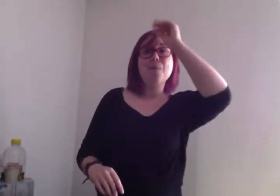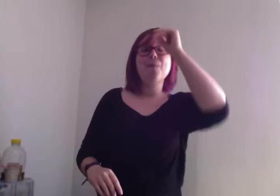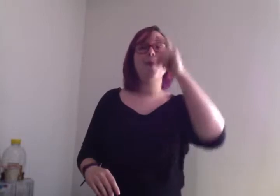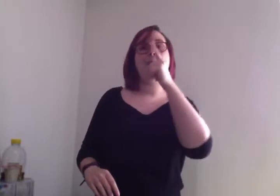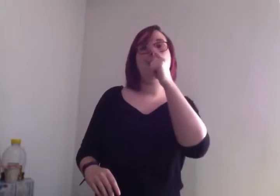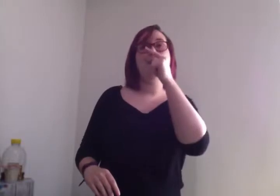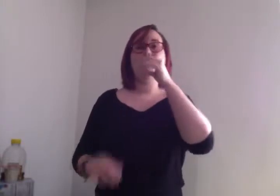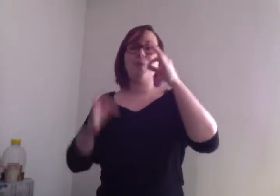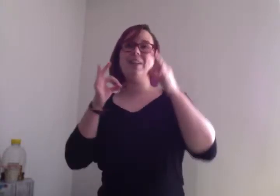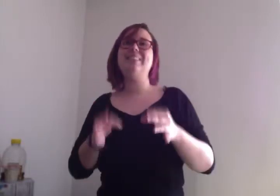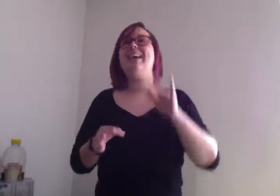fun.